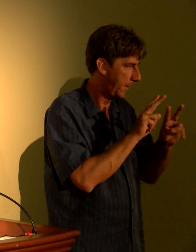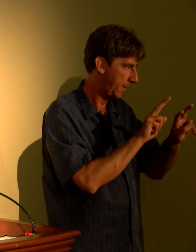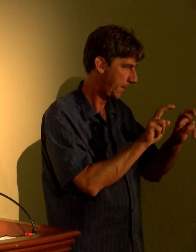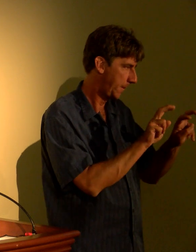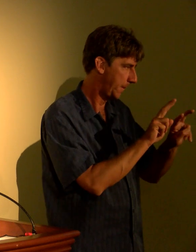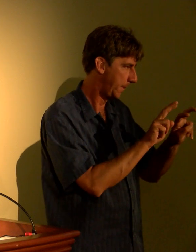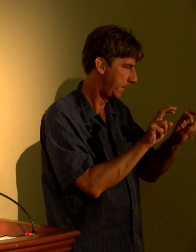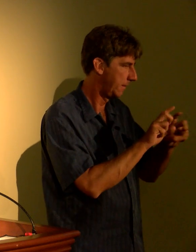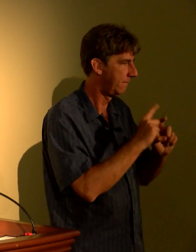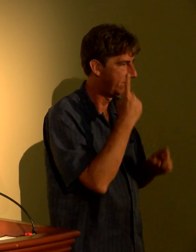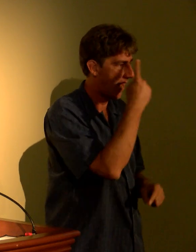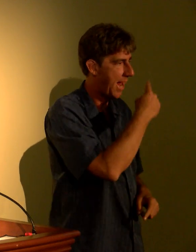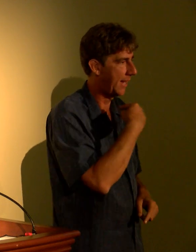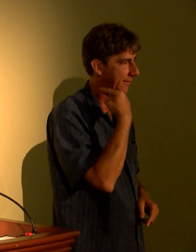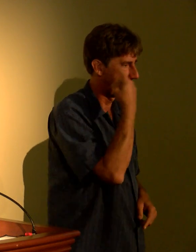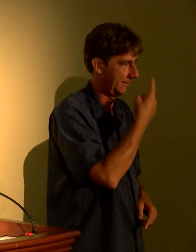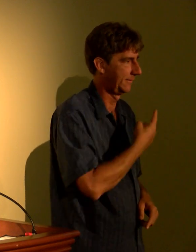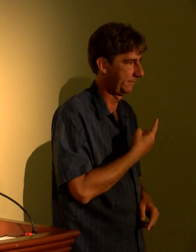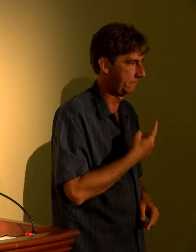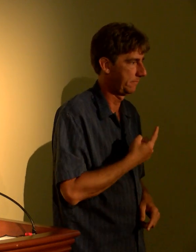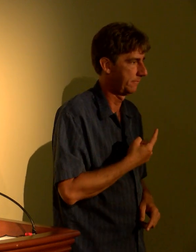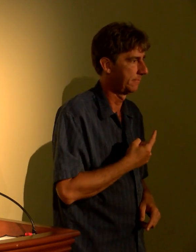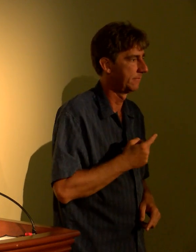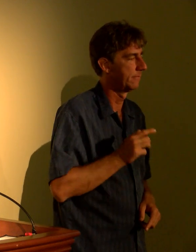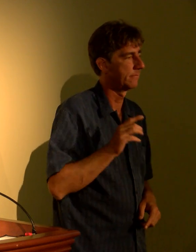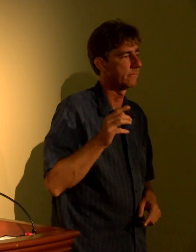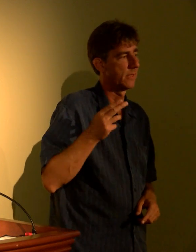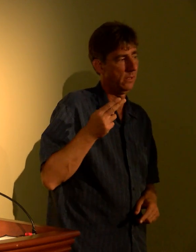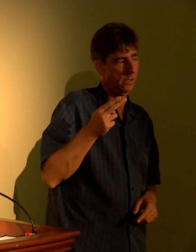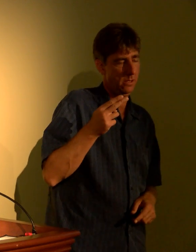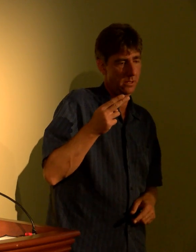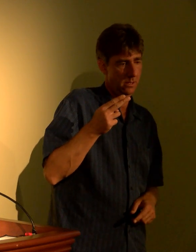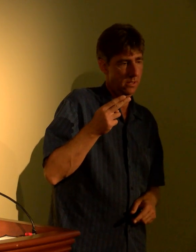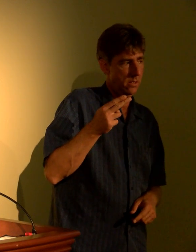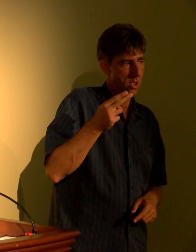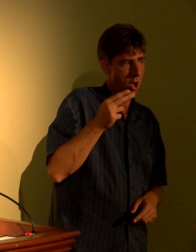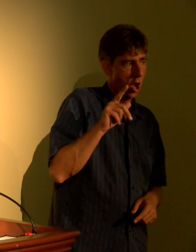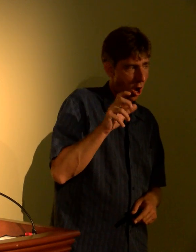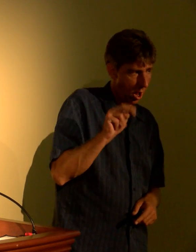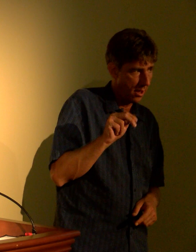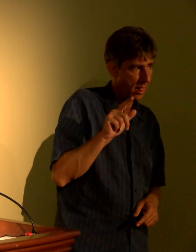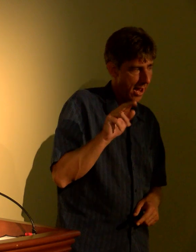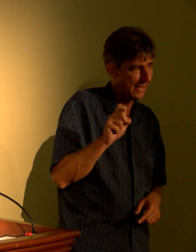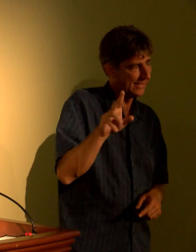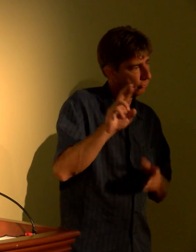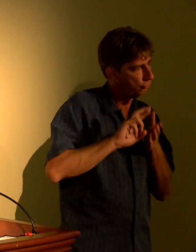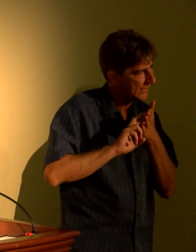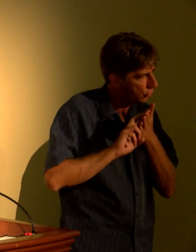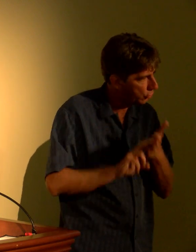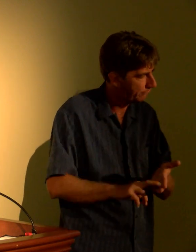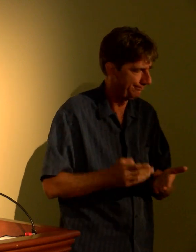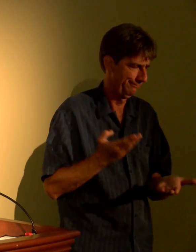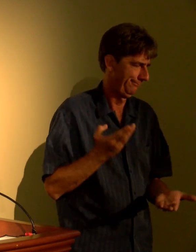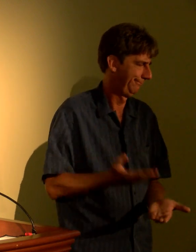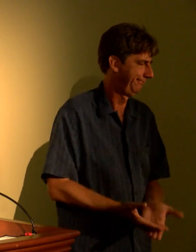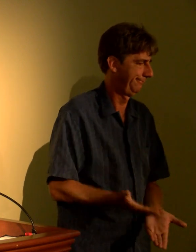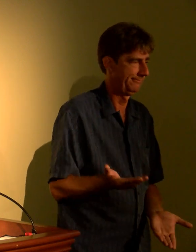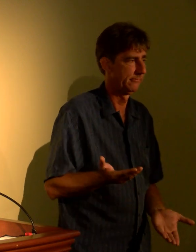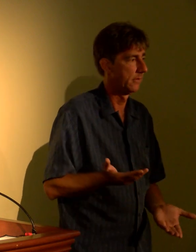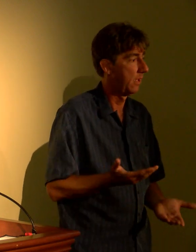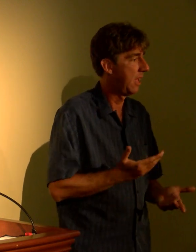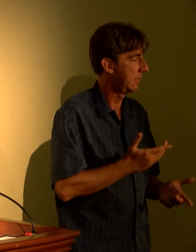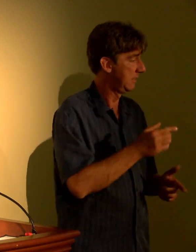how in his research he has seen demonstrated, even through